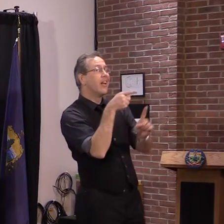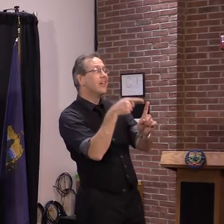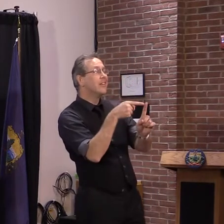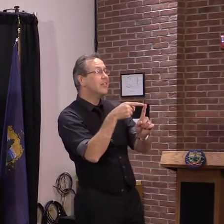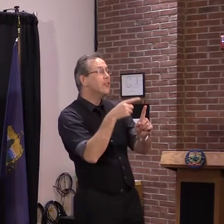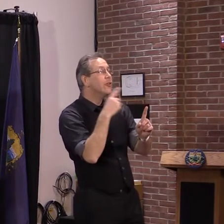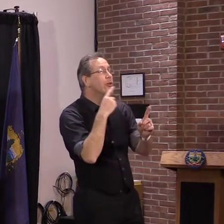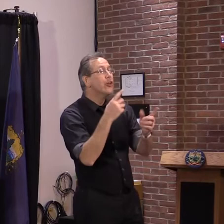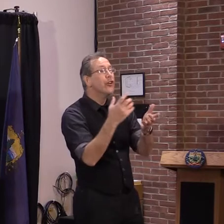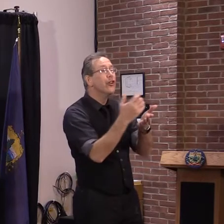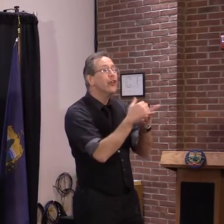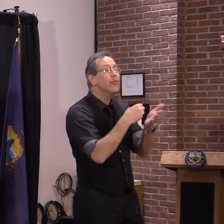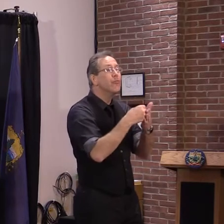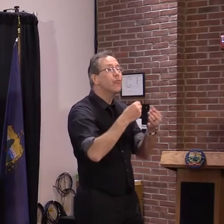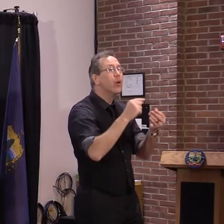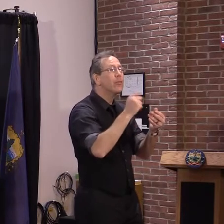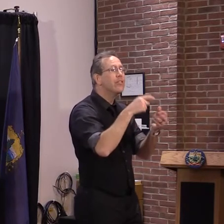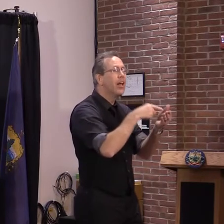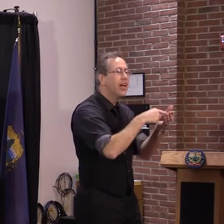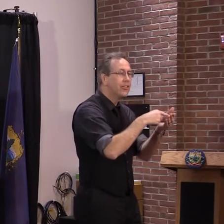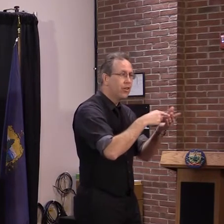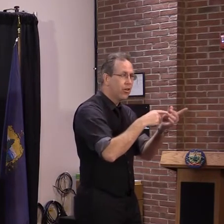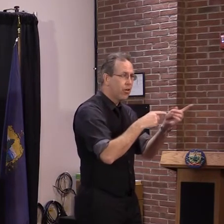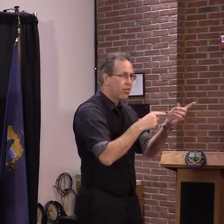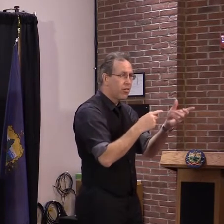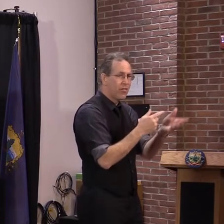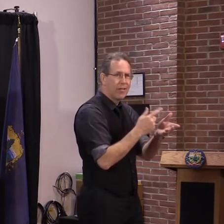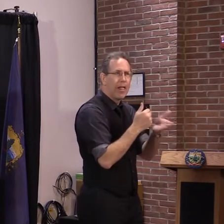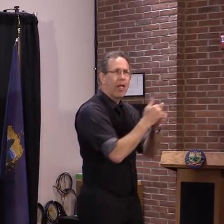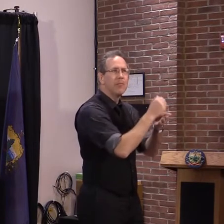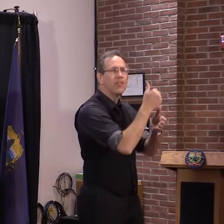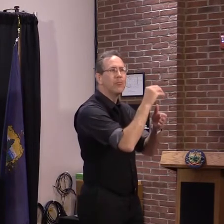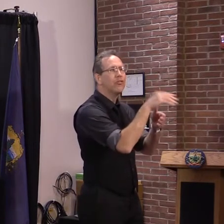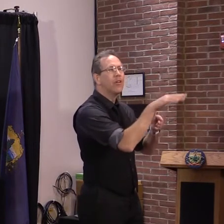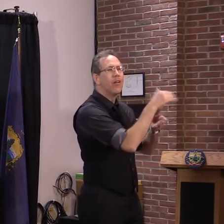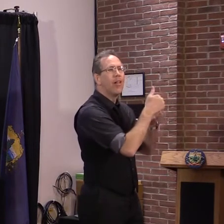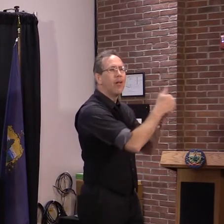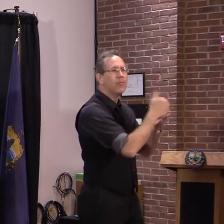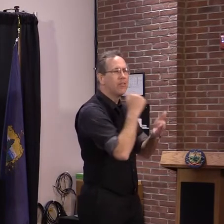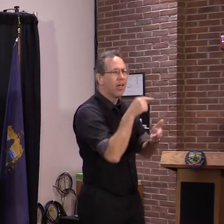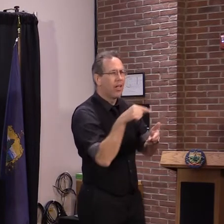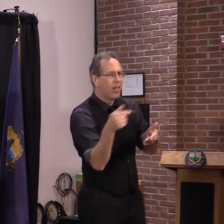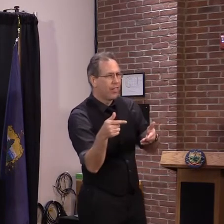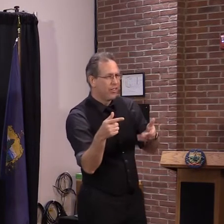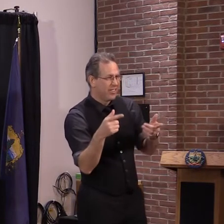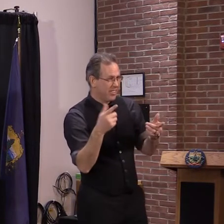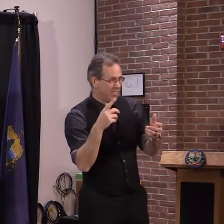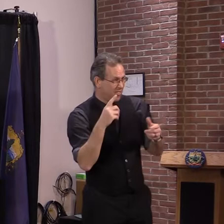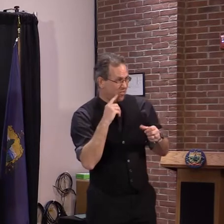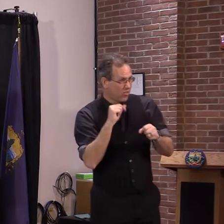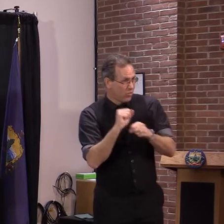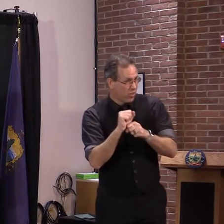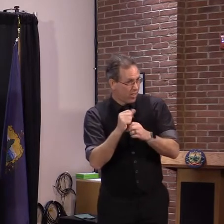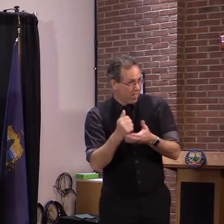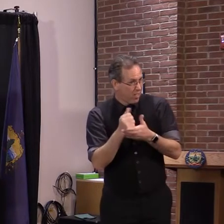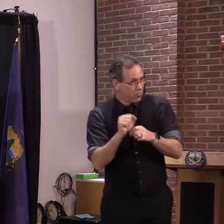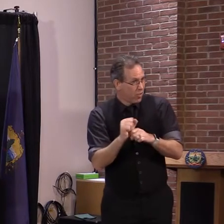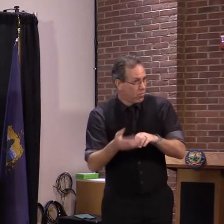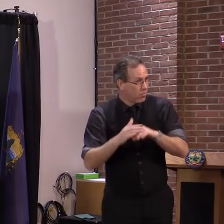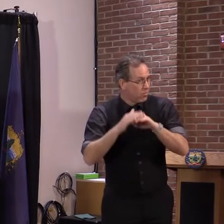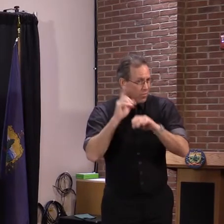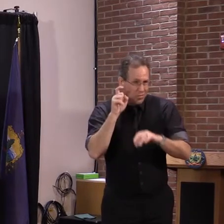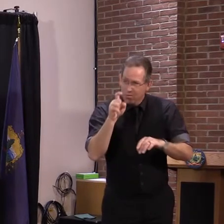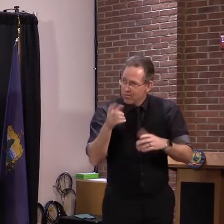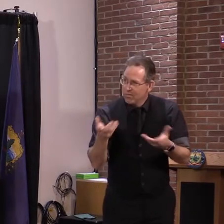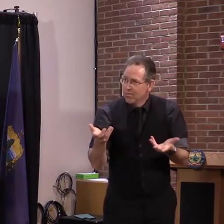it'd be almost 100% of the population. So is it really that sort of workforce development strategic part of it? Well, we would